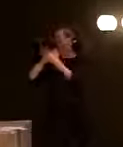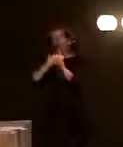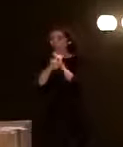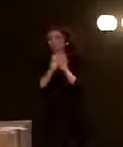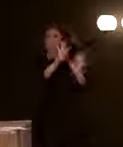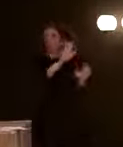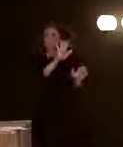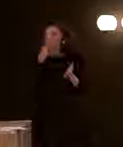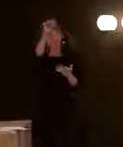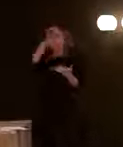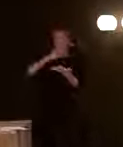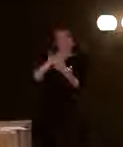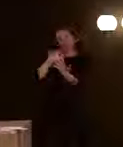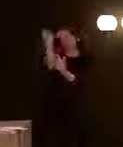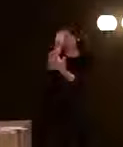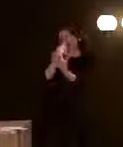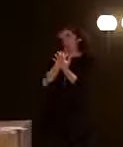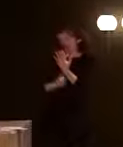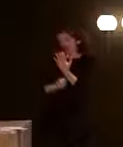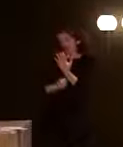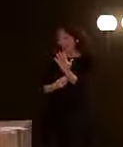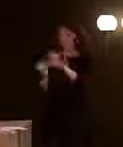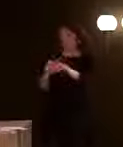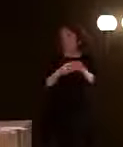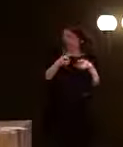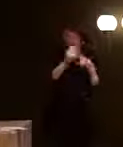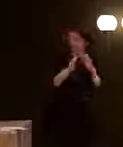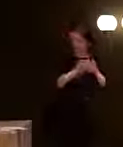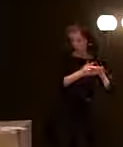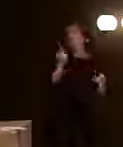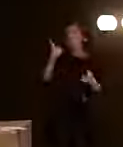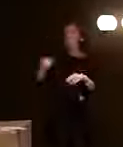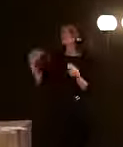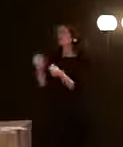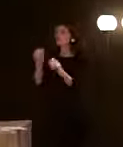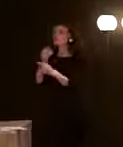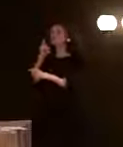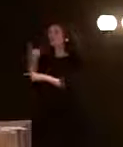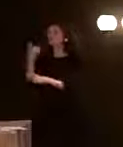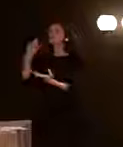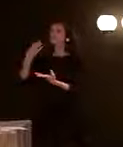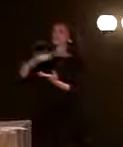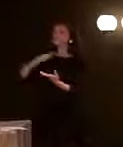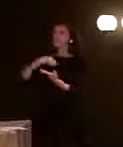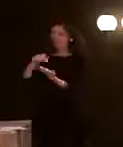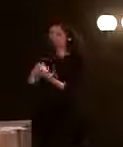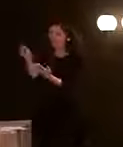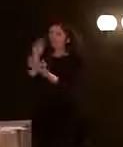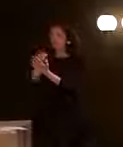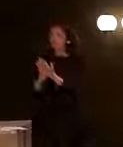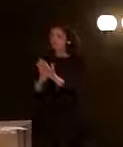think of math problems that involve hours, how many hours in a day, or I don't know, with days or